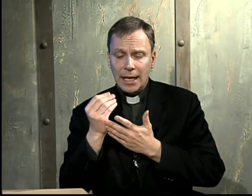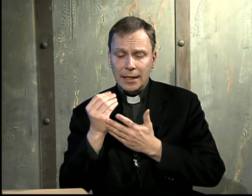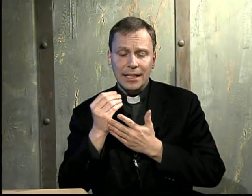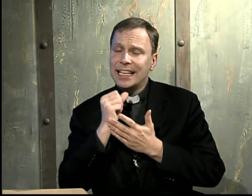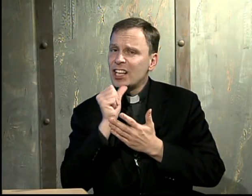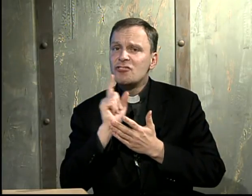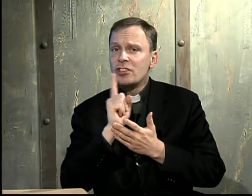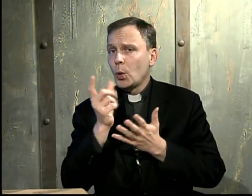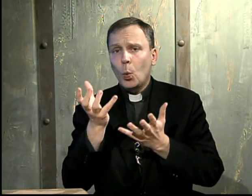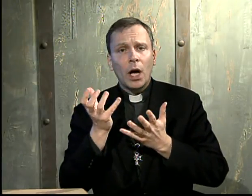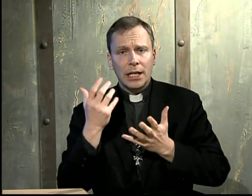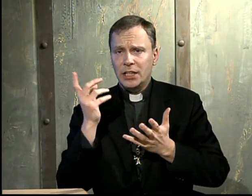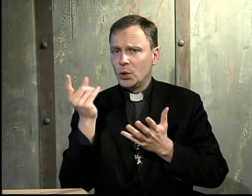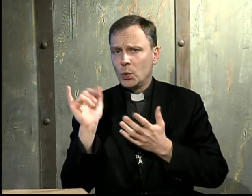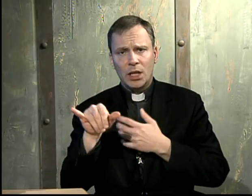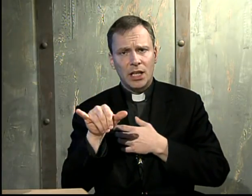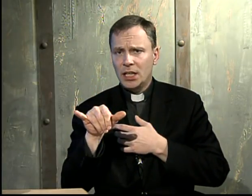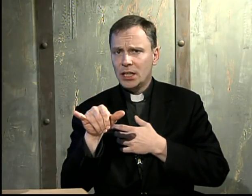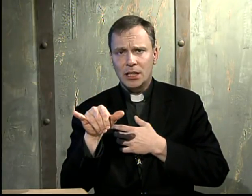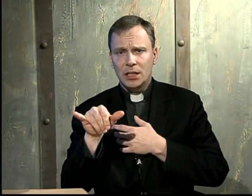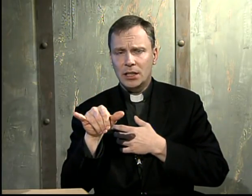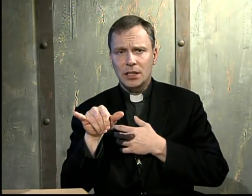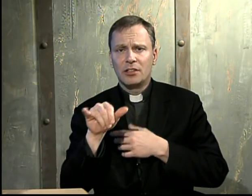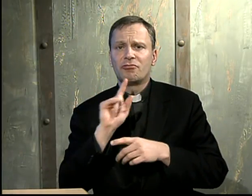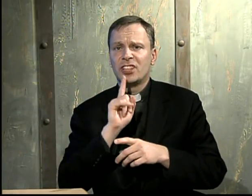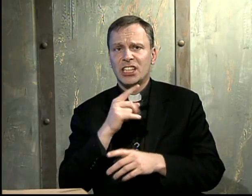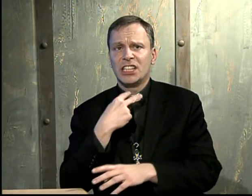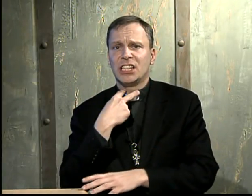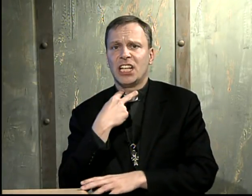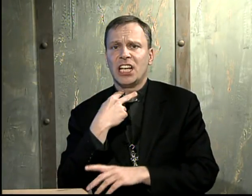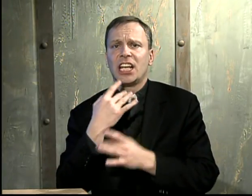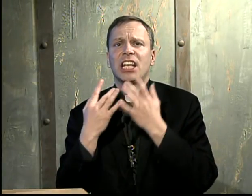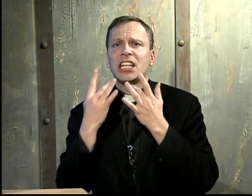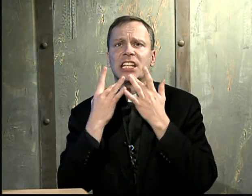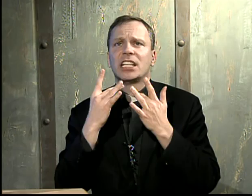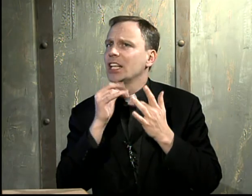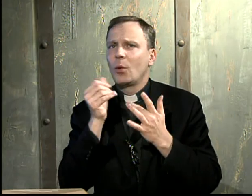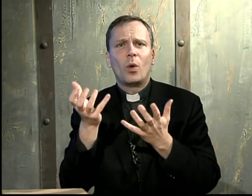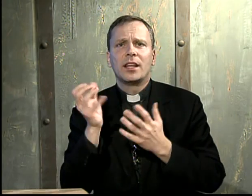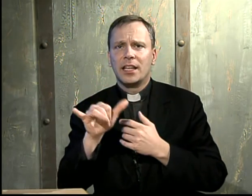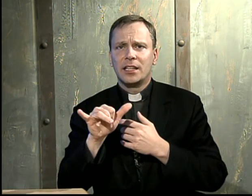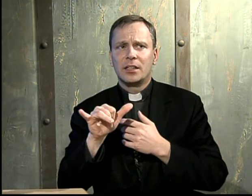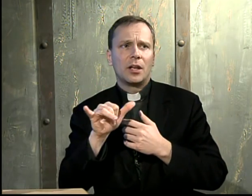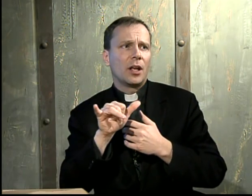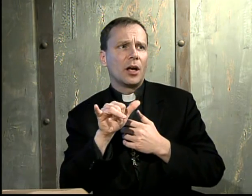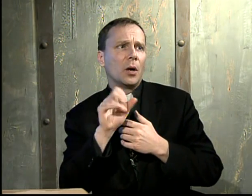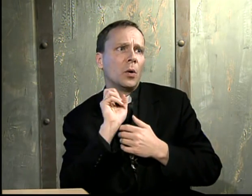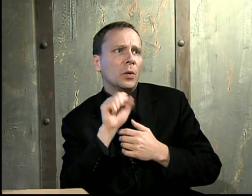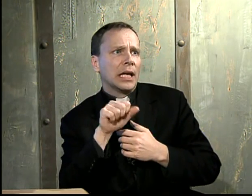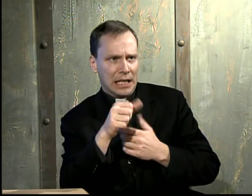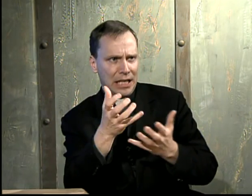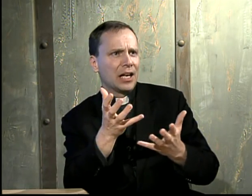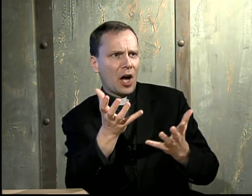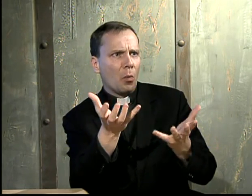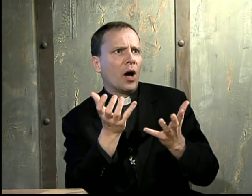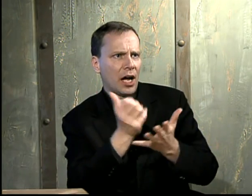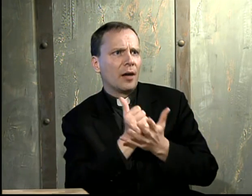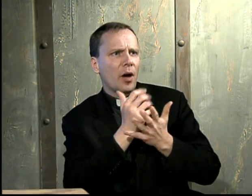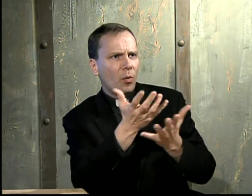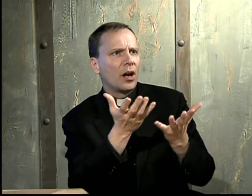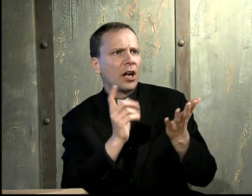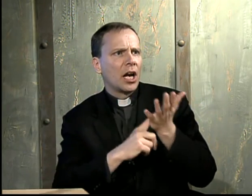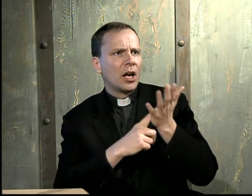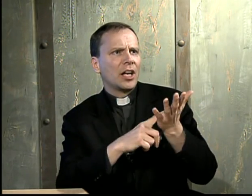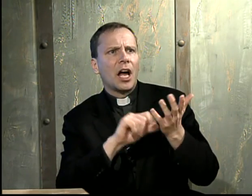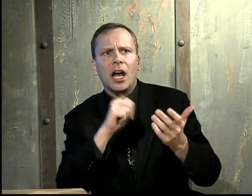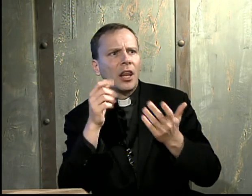last-minute source of help. Some women didn't actually want to go through with it, and they were desperate